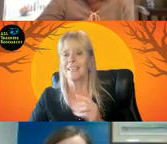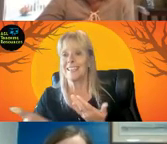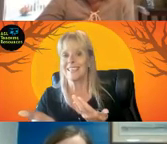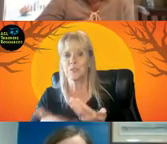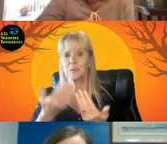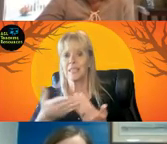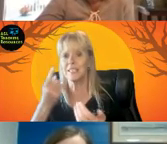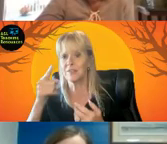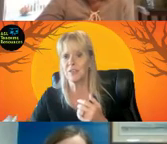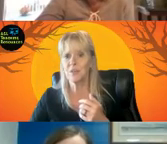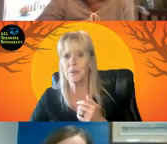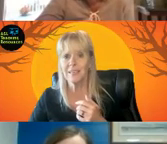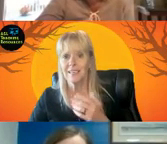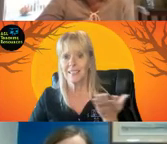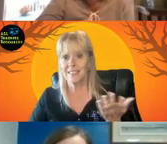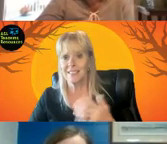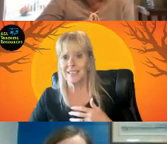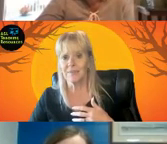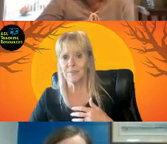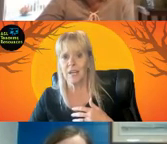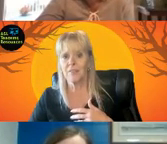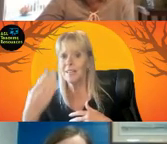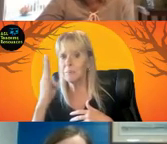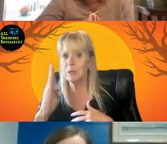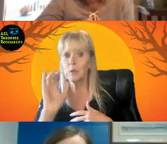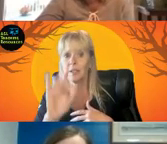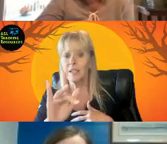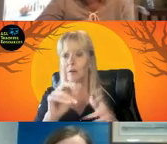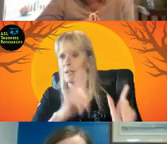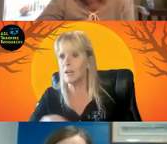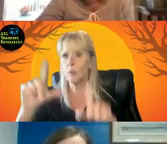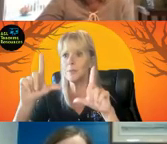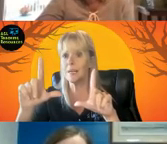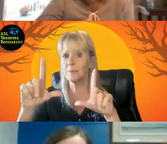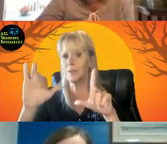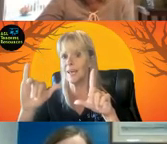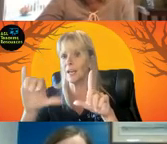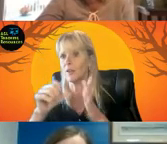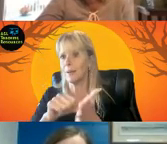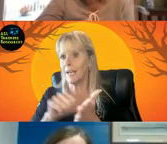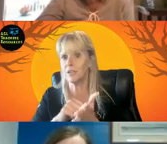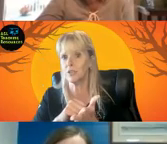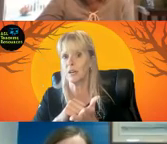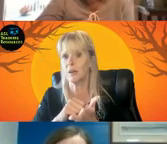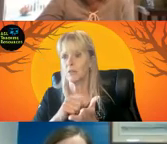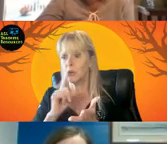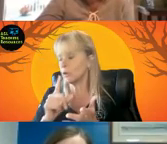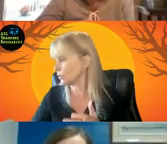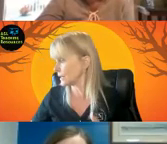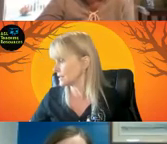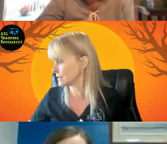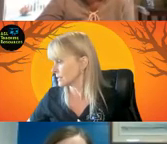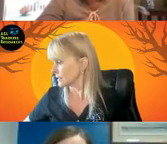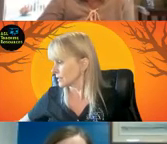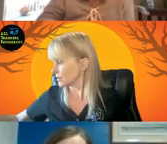And again, it's really easy for you. This is it. Everything blue you click on, it opens up to that other page showing